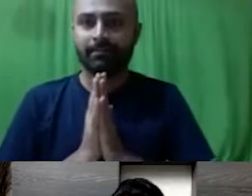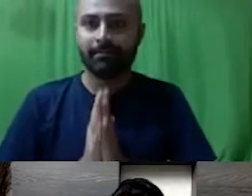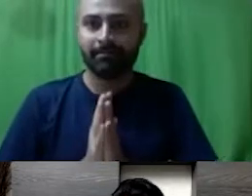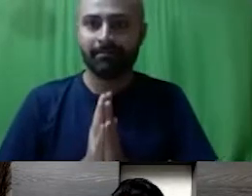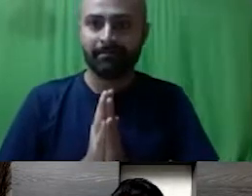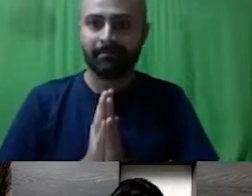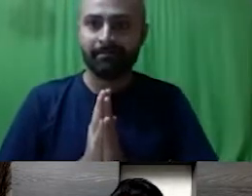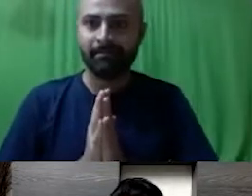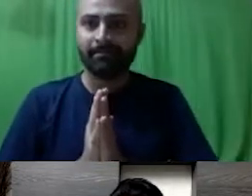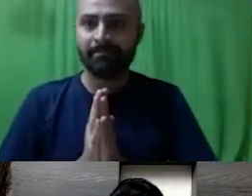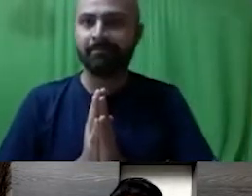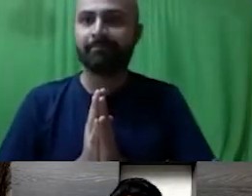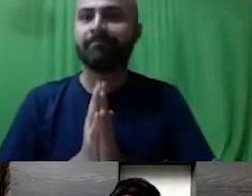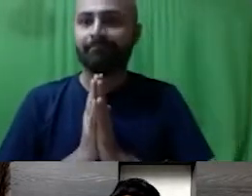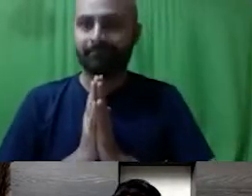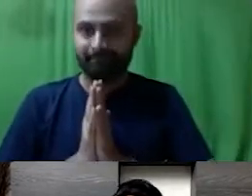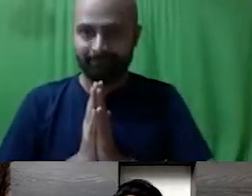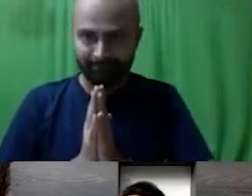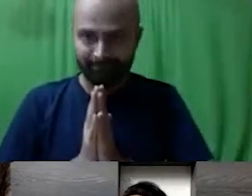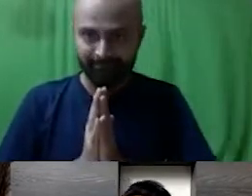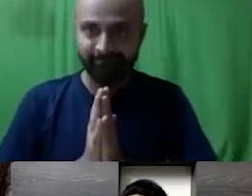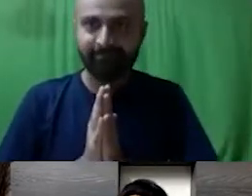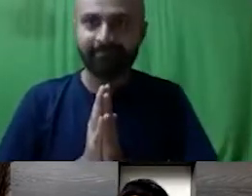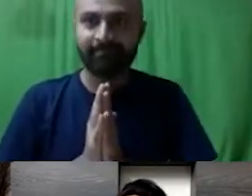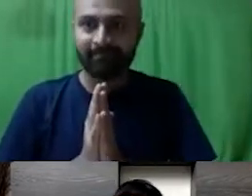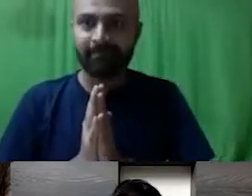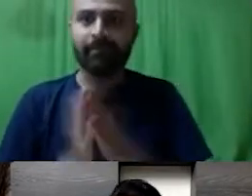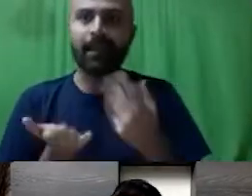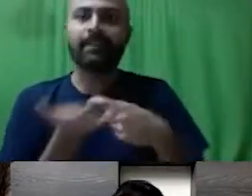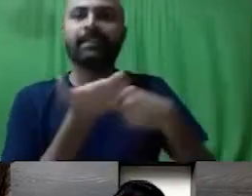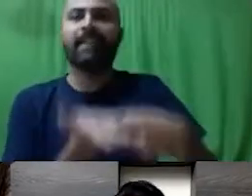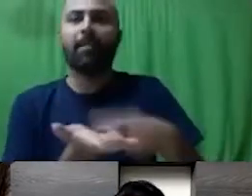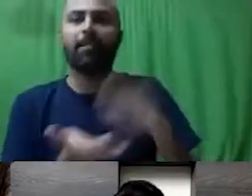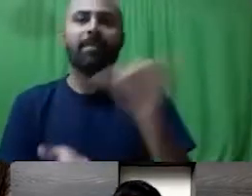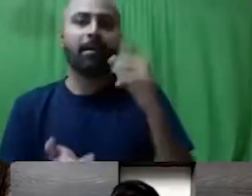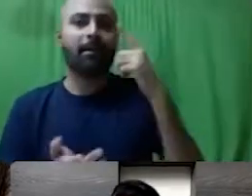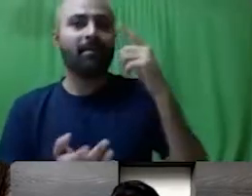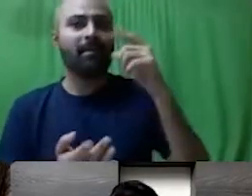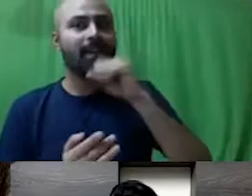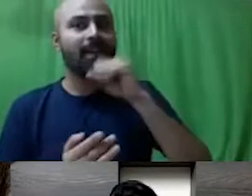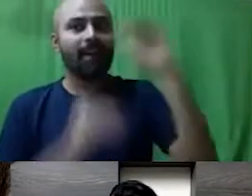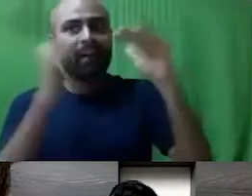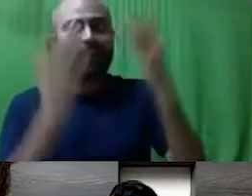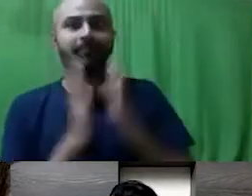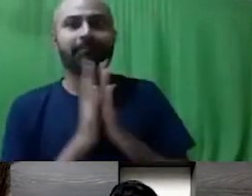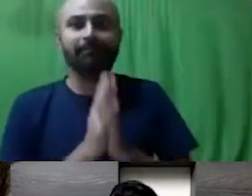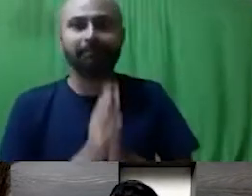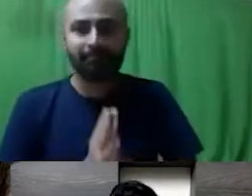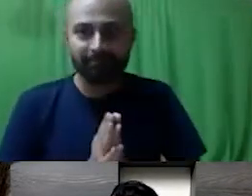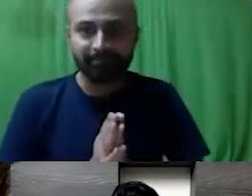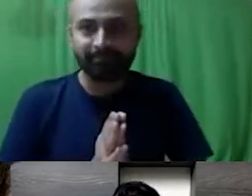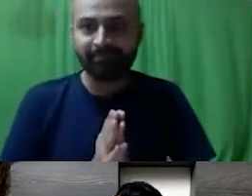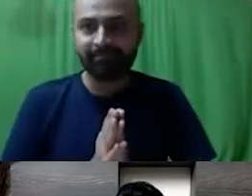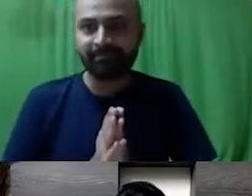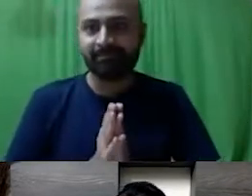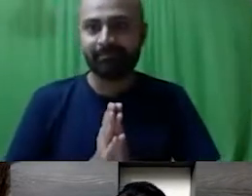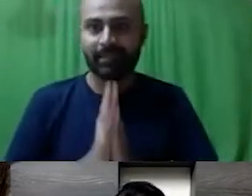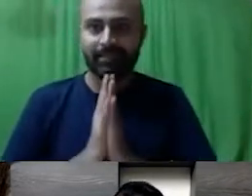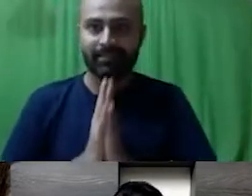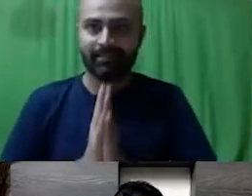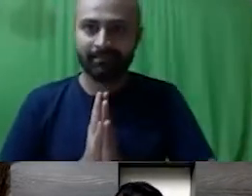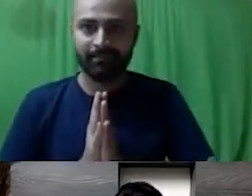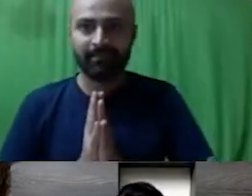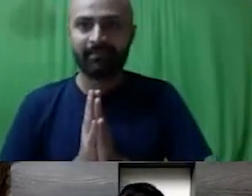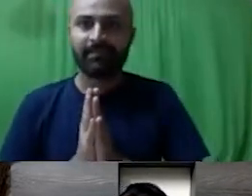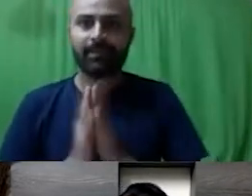Namaste. Namaste. Namaste. It's like a sign of respect, you go to people,